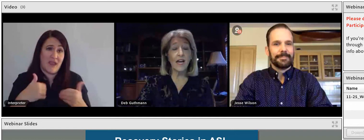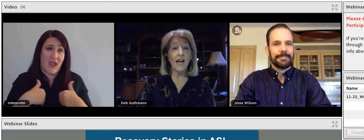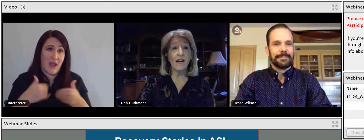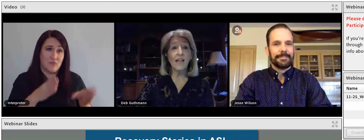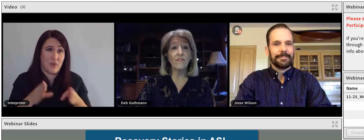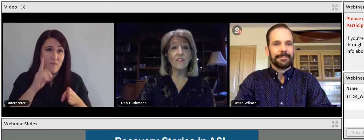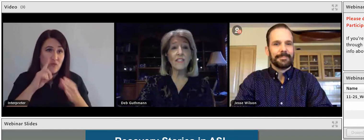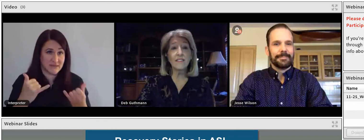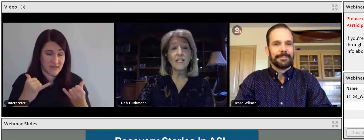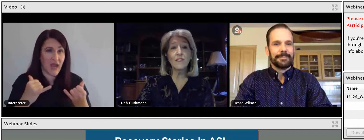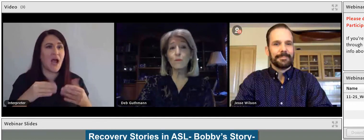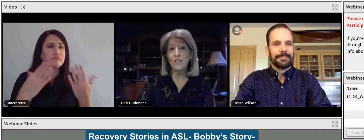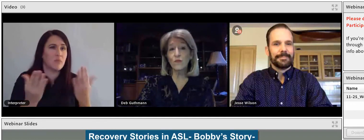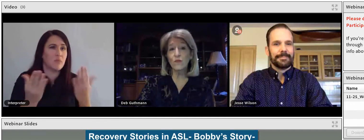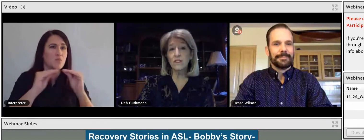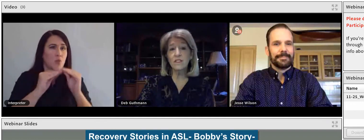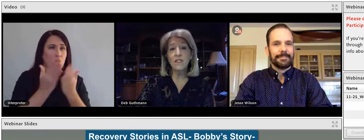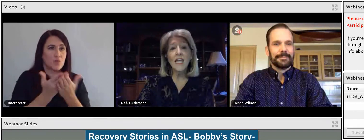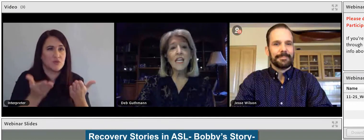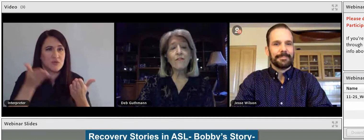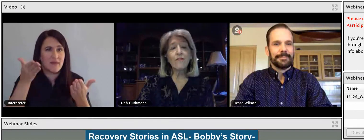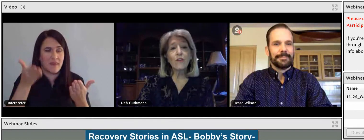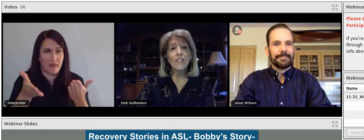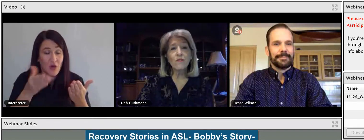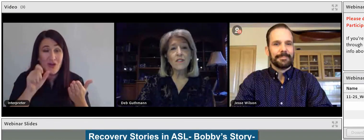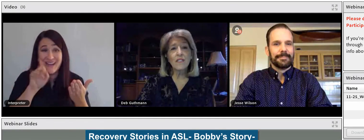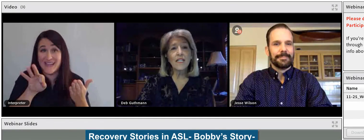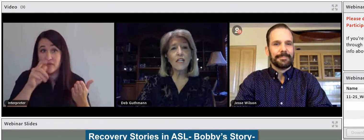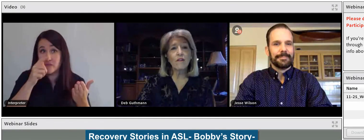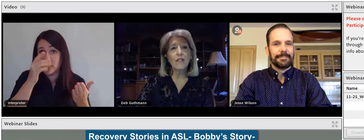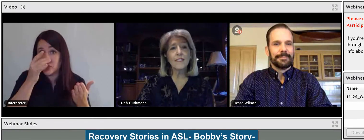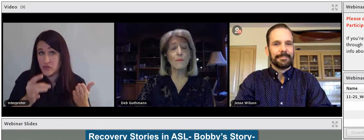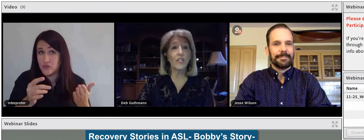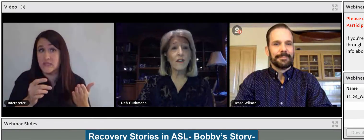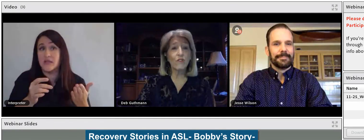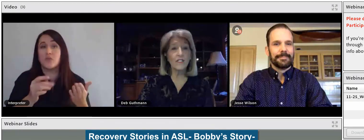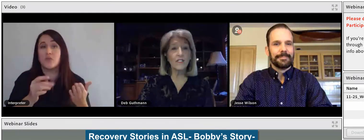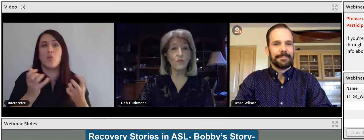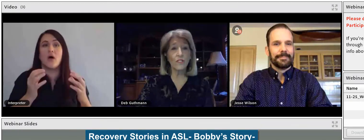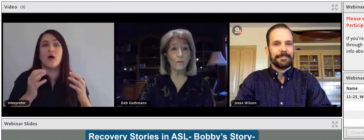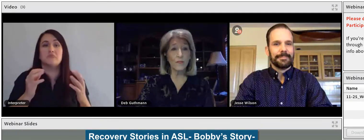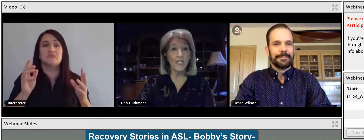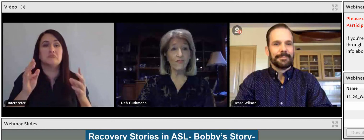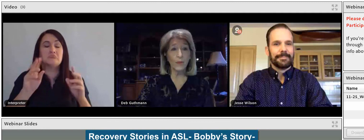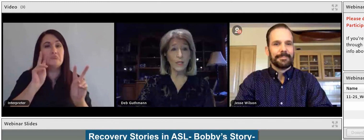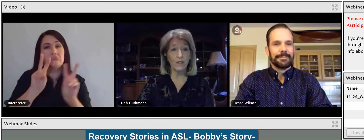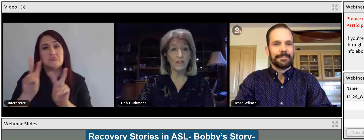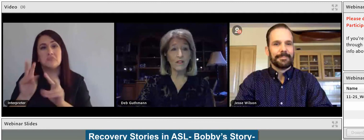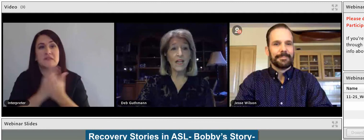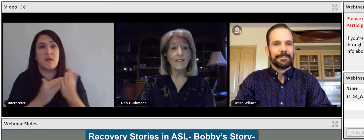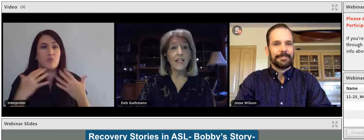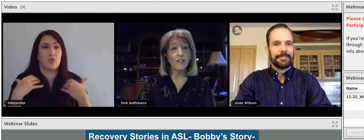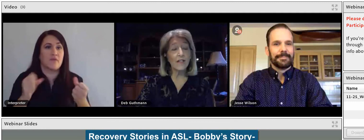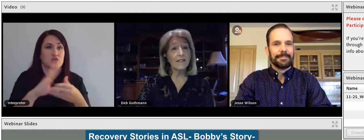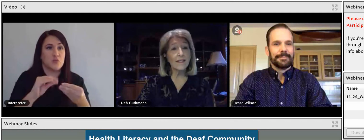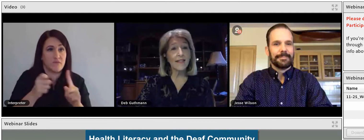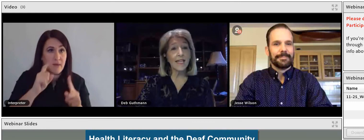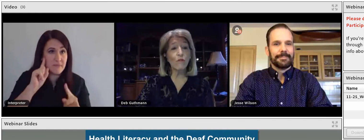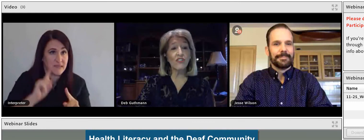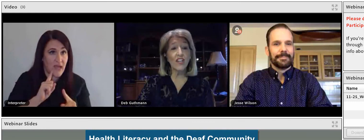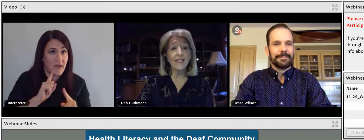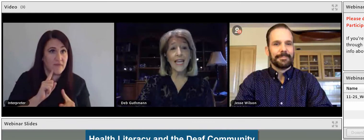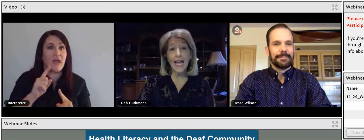prepared today. I've listed here some resources. If you're interested in hearing some recovery stories from deaf people that